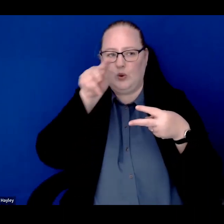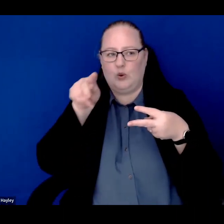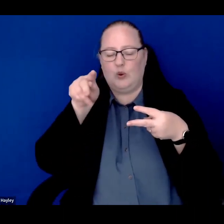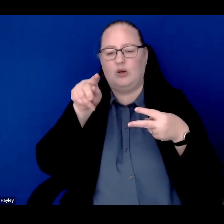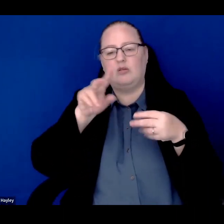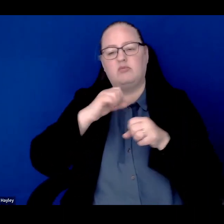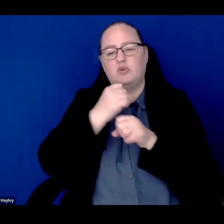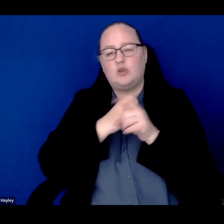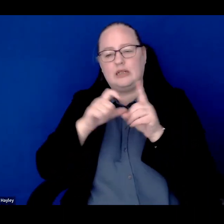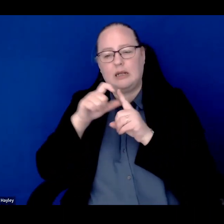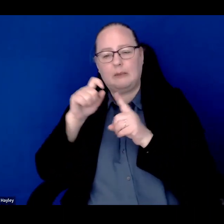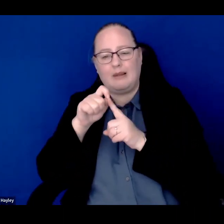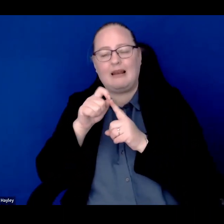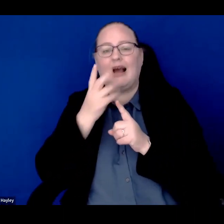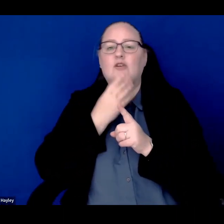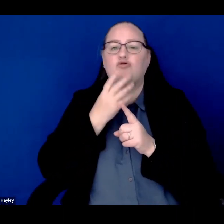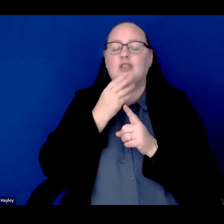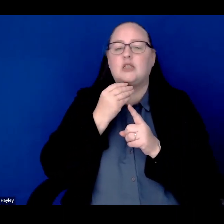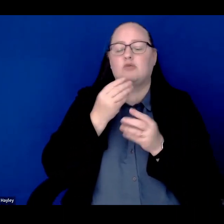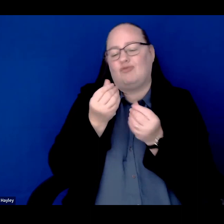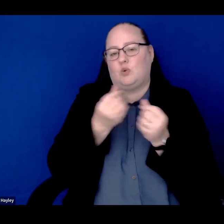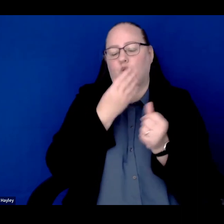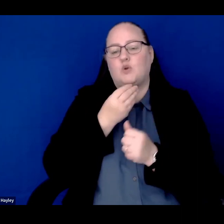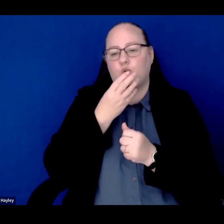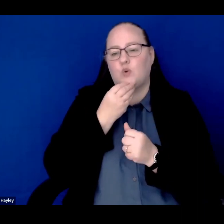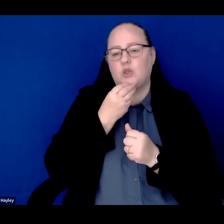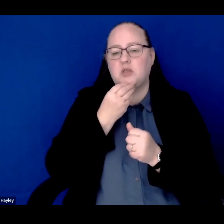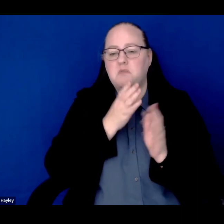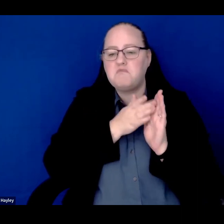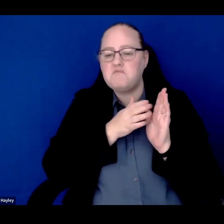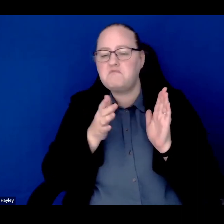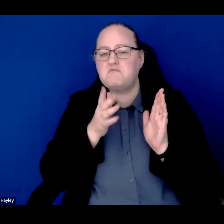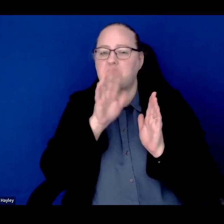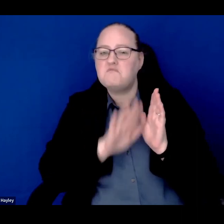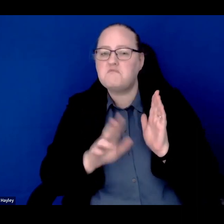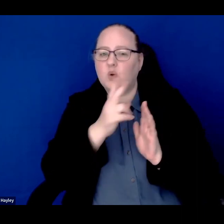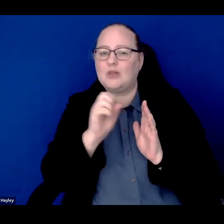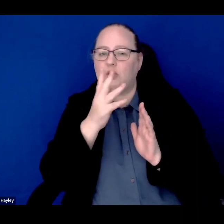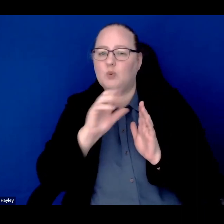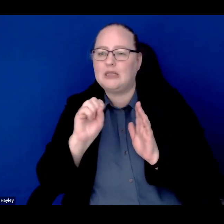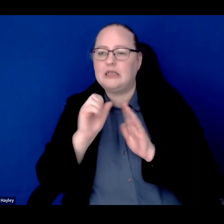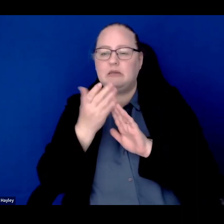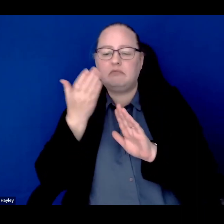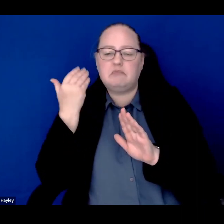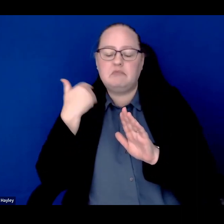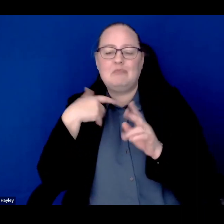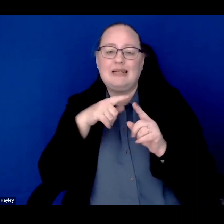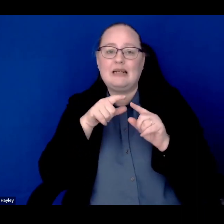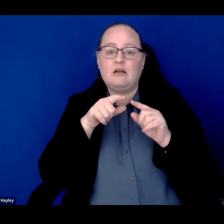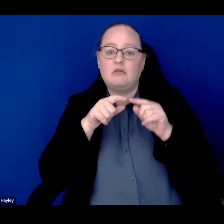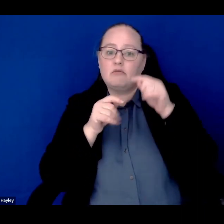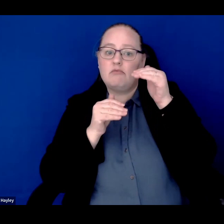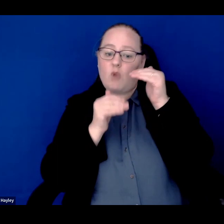going over time. Let's say we're at around 2020, where historically they have been very tightly coupled. Maybe over the